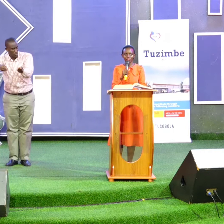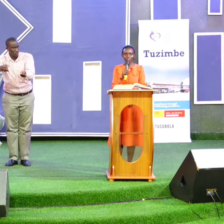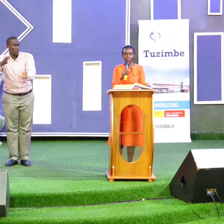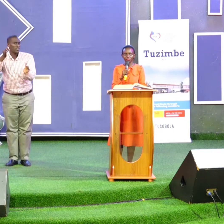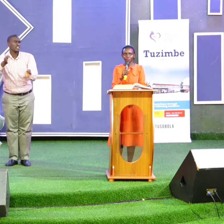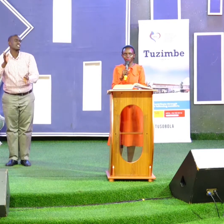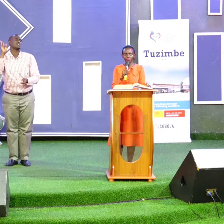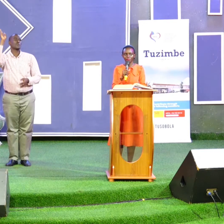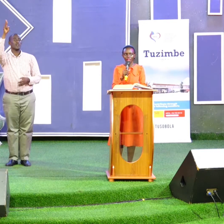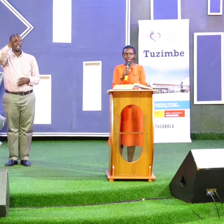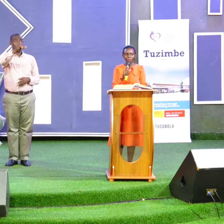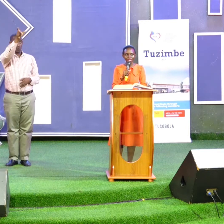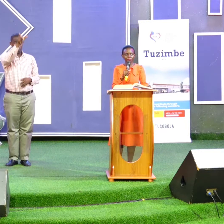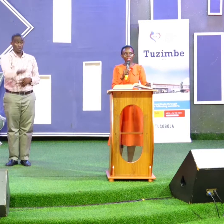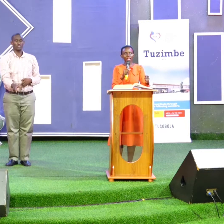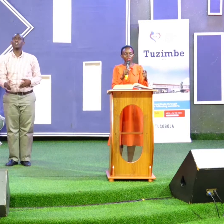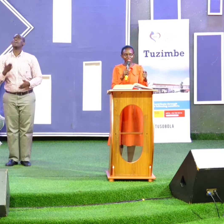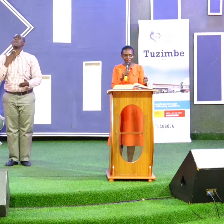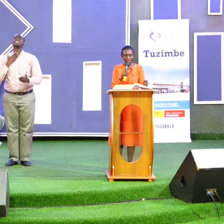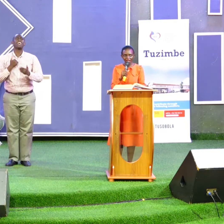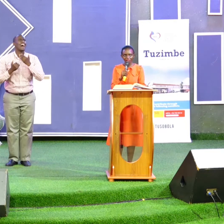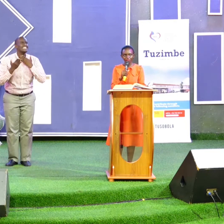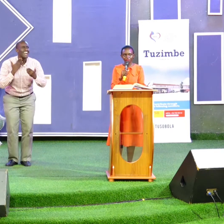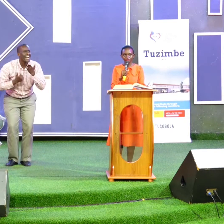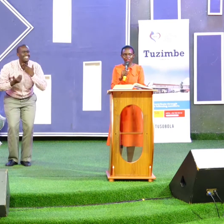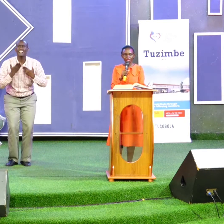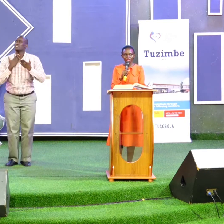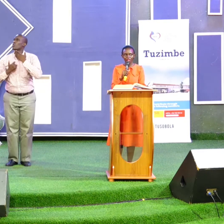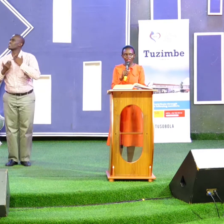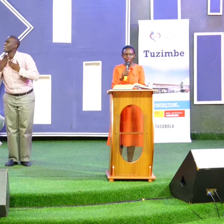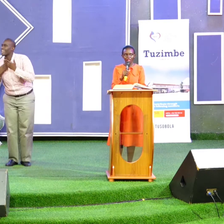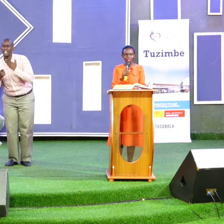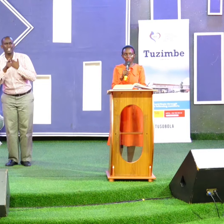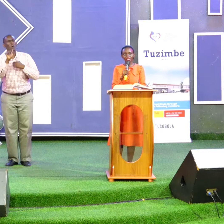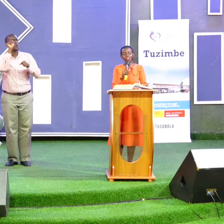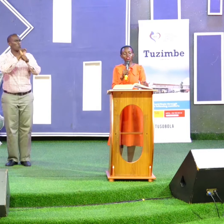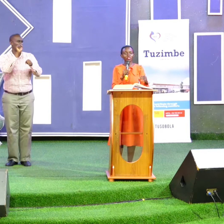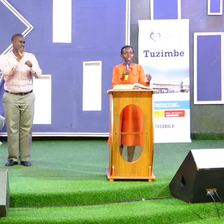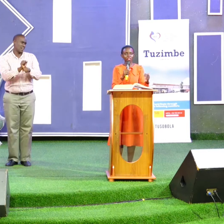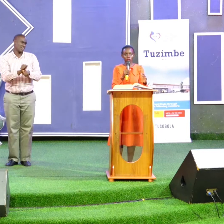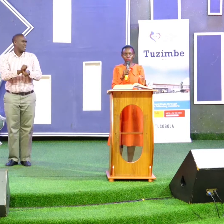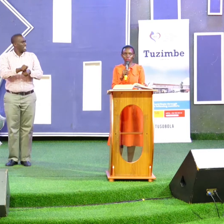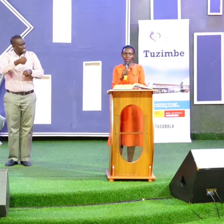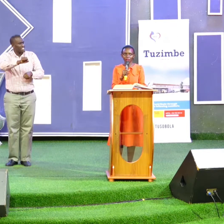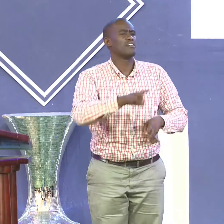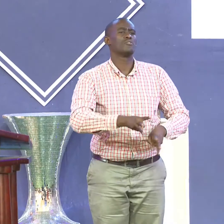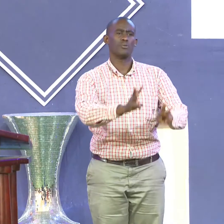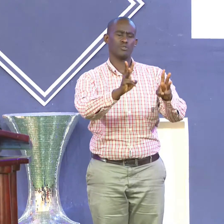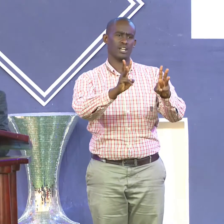things. But every time you desire, you start to do things your own